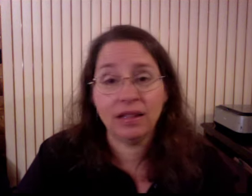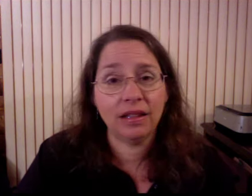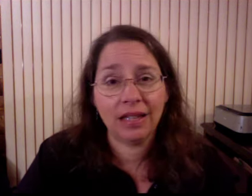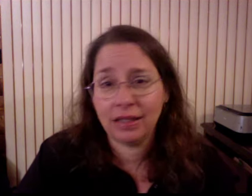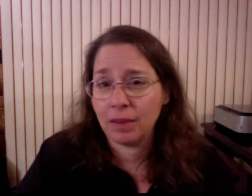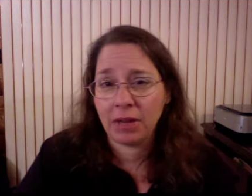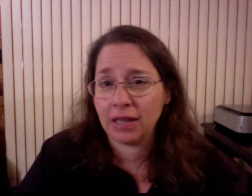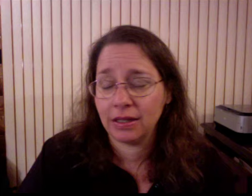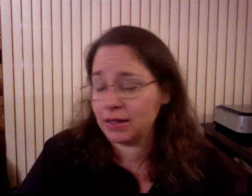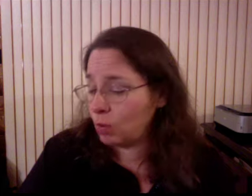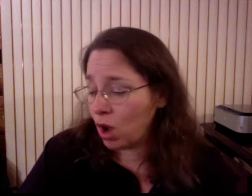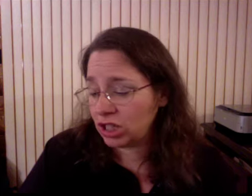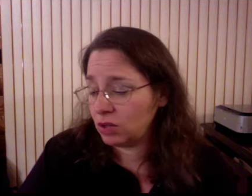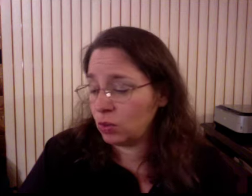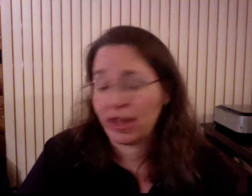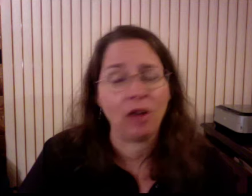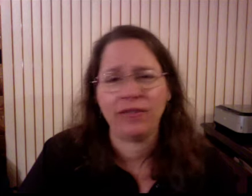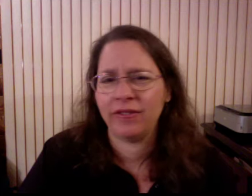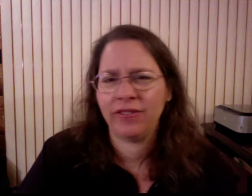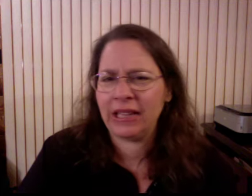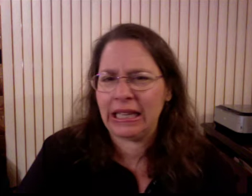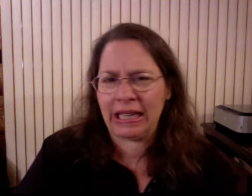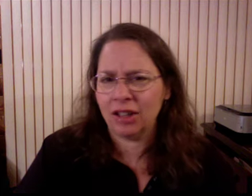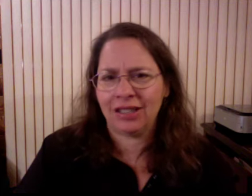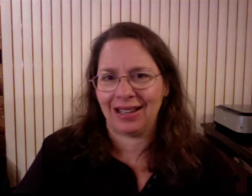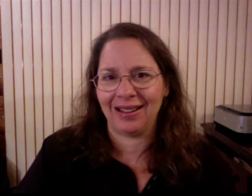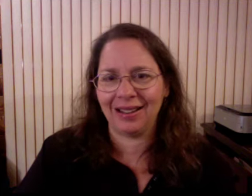In some cases, they watch it without even feeling guilty.